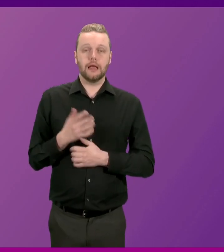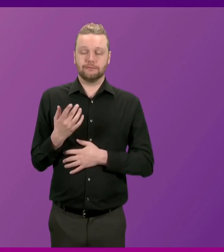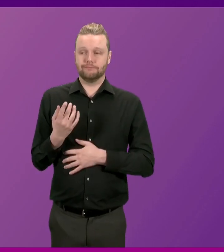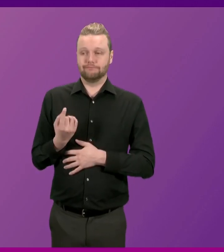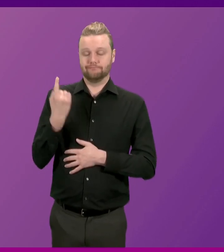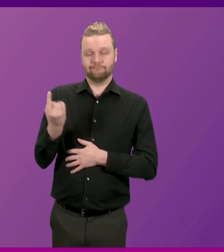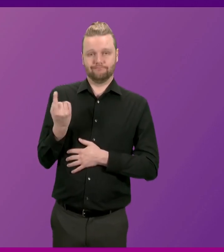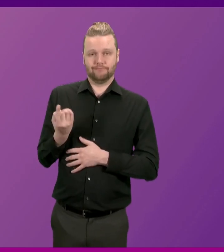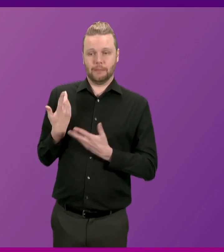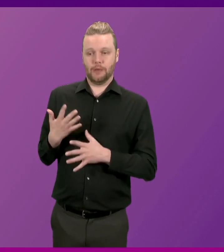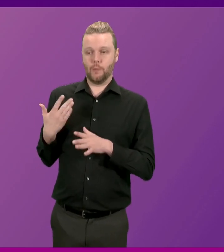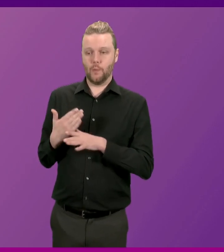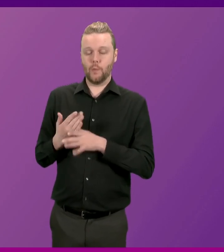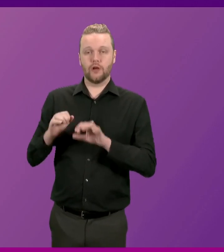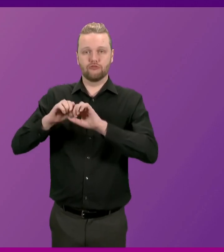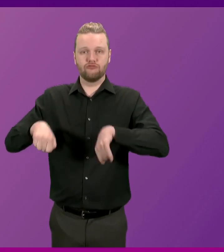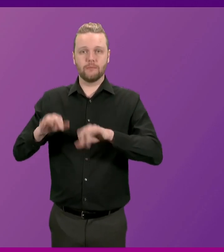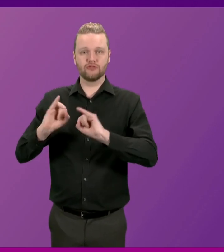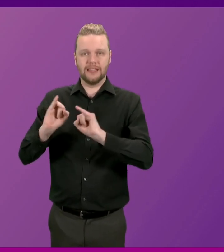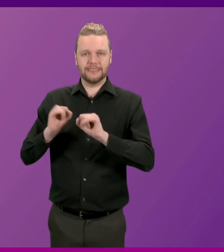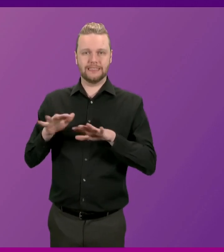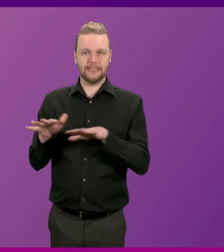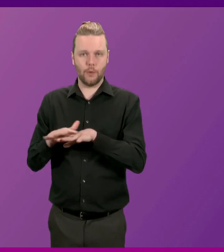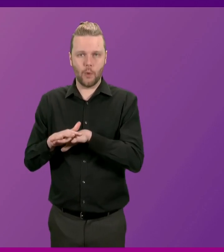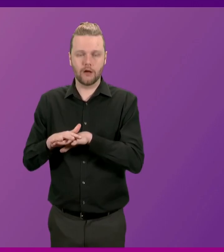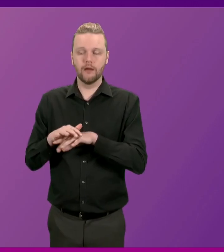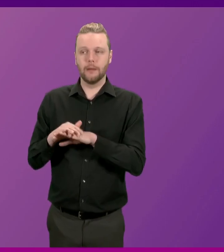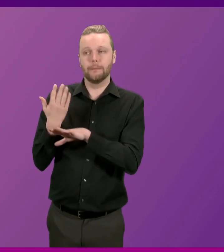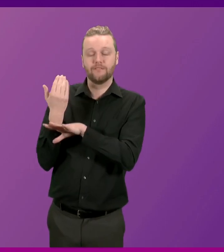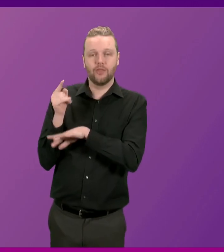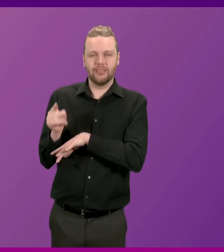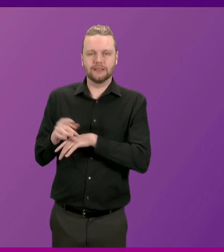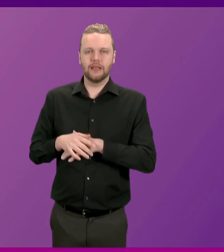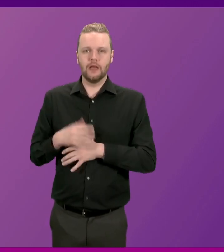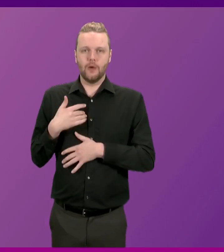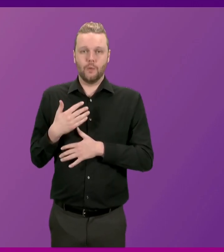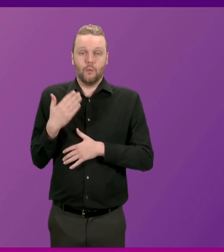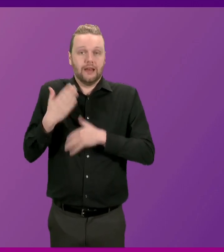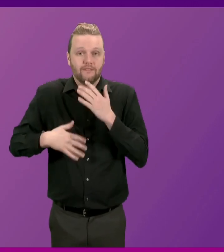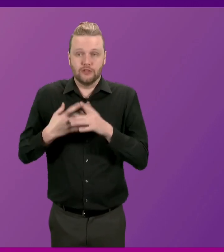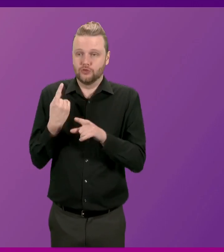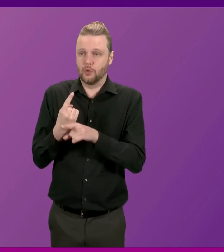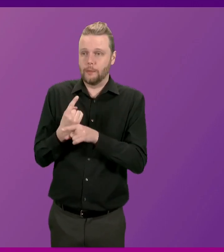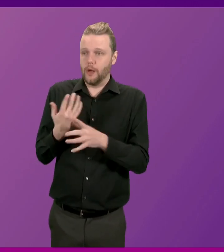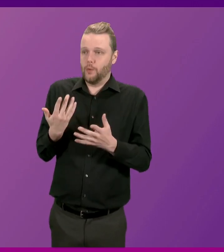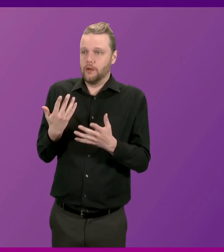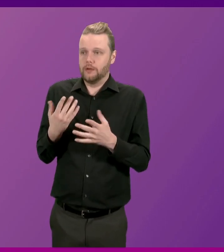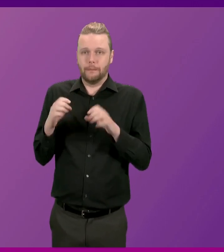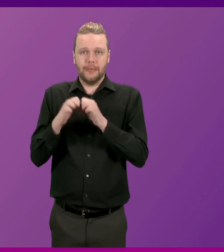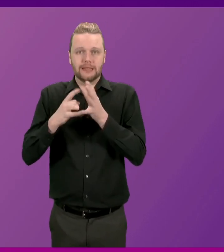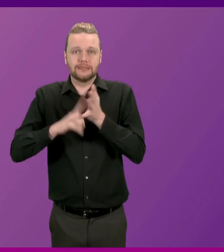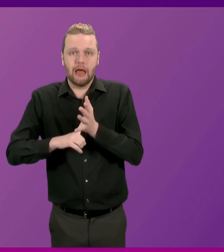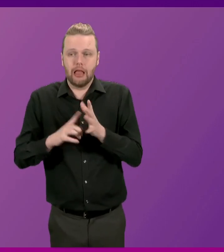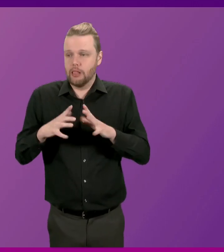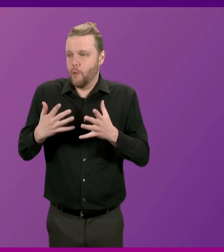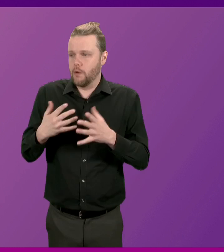who worked in the Rape Crisis Network before this, we never talked about BSL